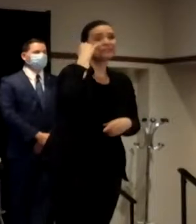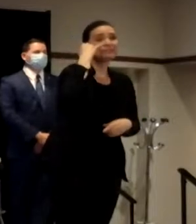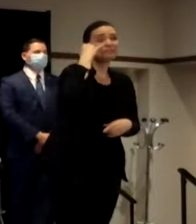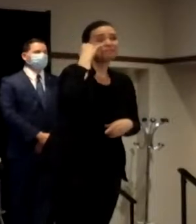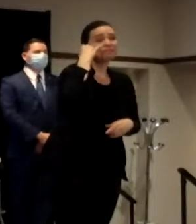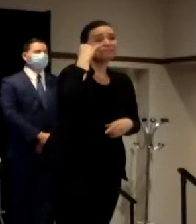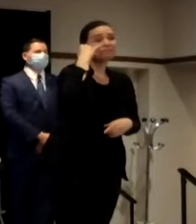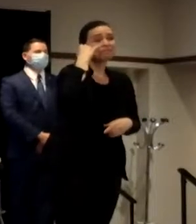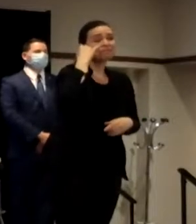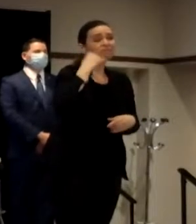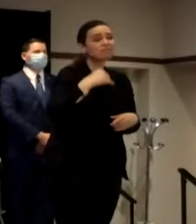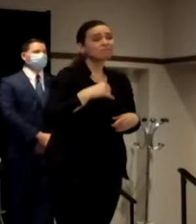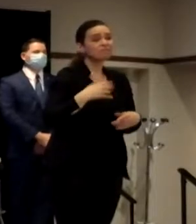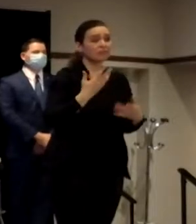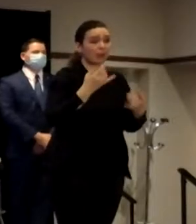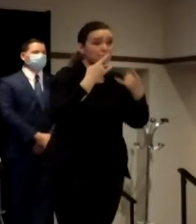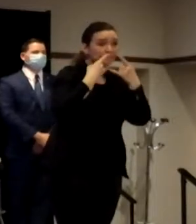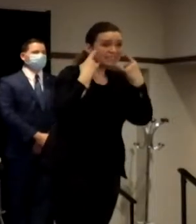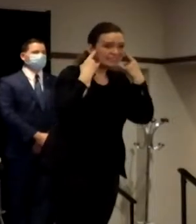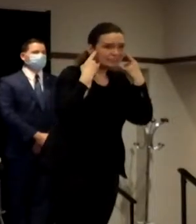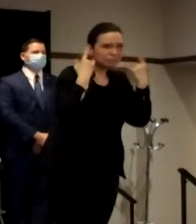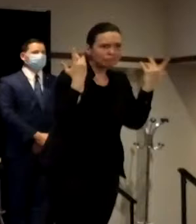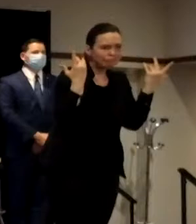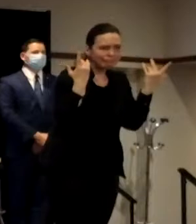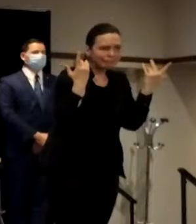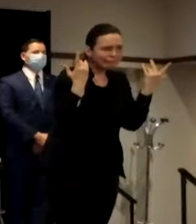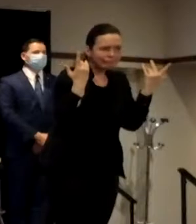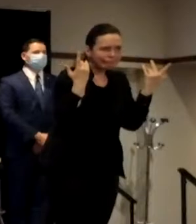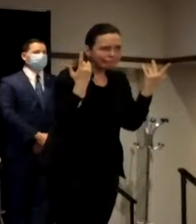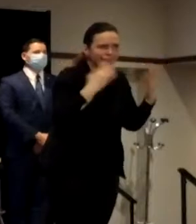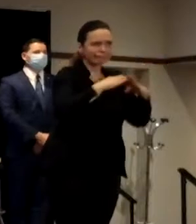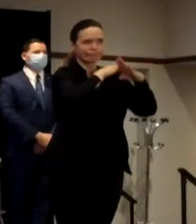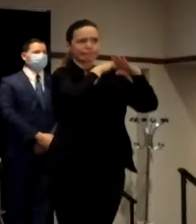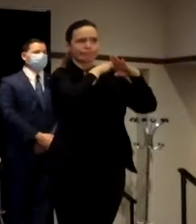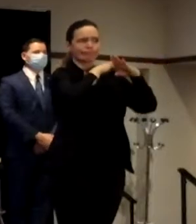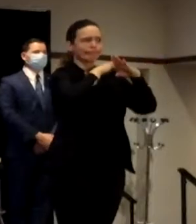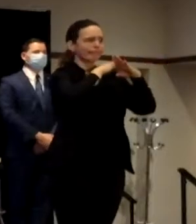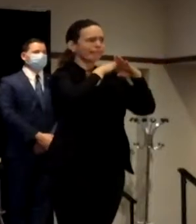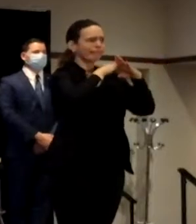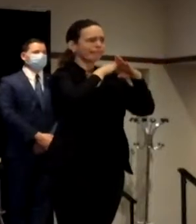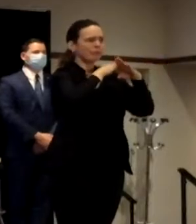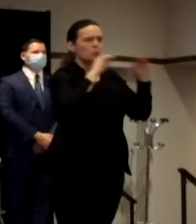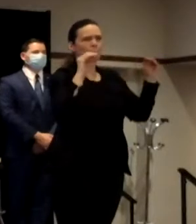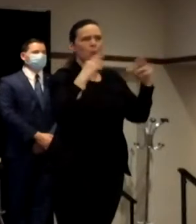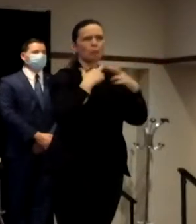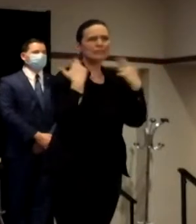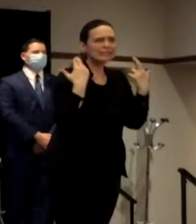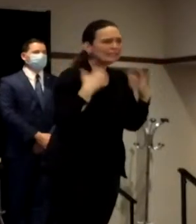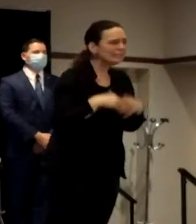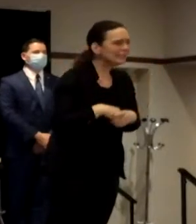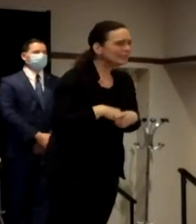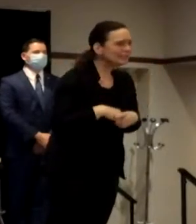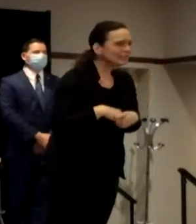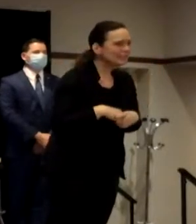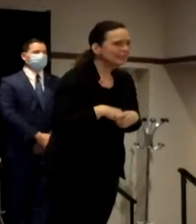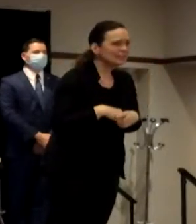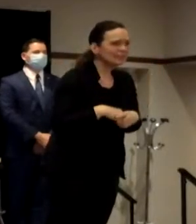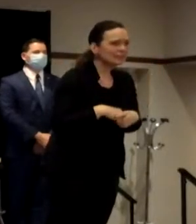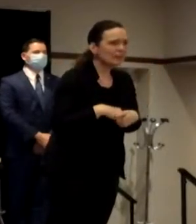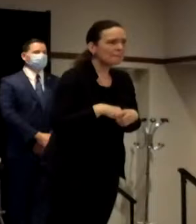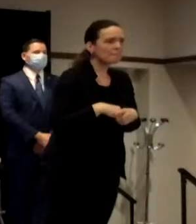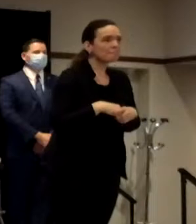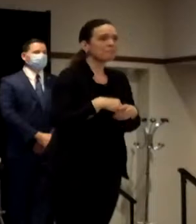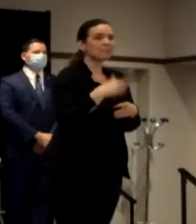And they have the mask on, very properly put on there. They have no other complaints. They can, the 15 minutes, if they